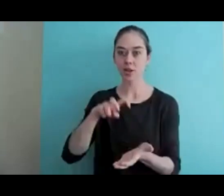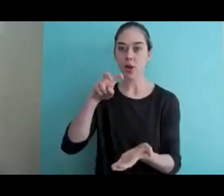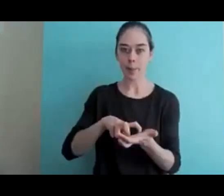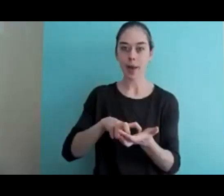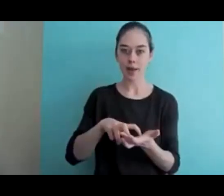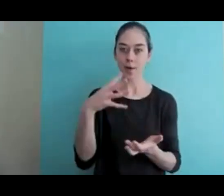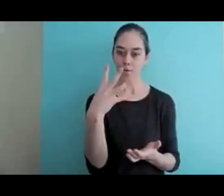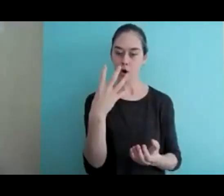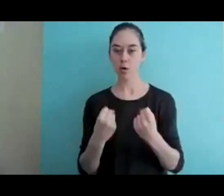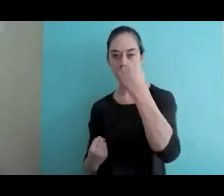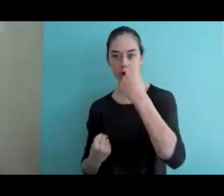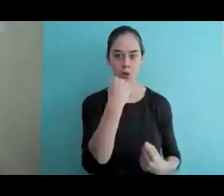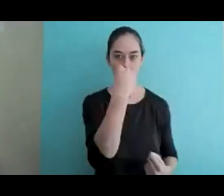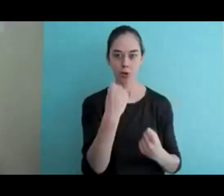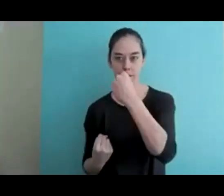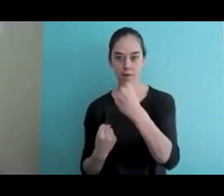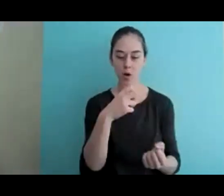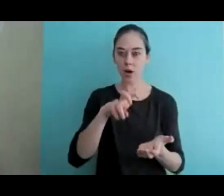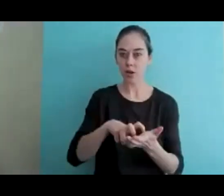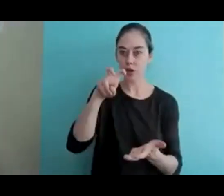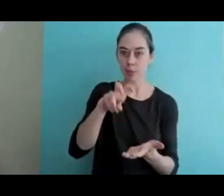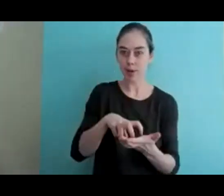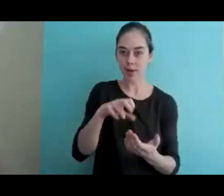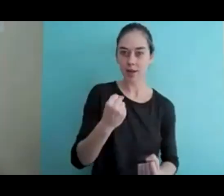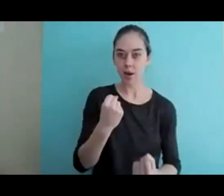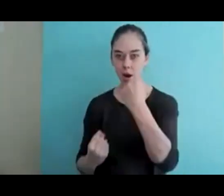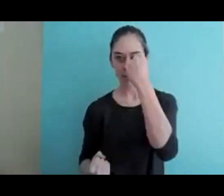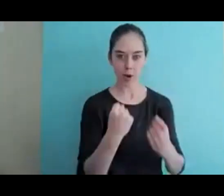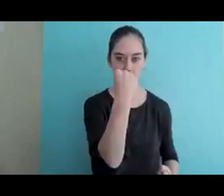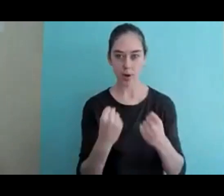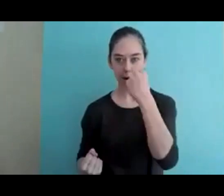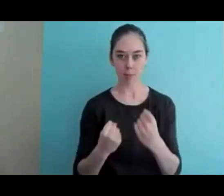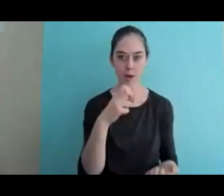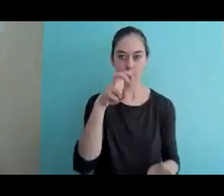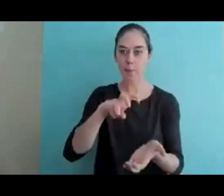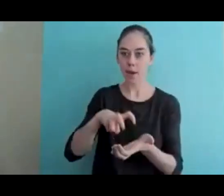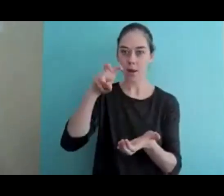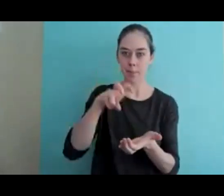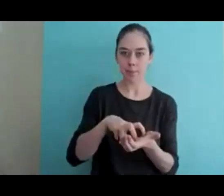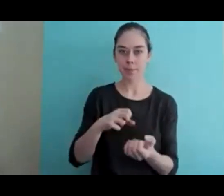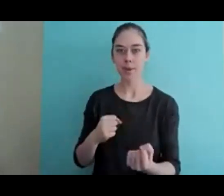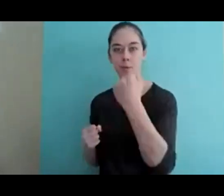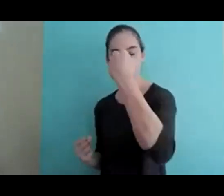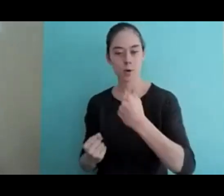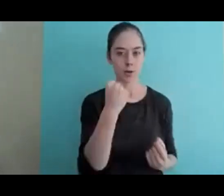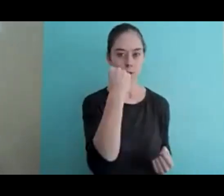1, 2, 3, 4, little jump. Last 15 seconds. 2, 3, 4, up. 1, 2, 3, 4, up.